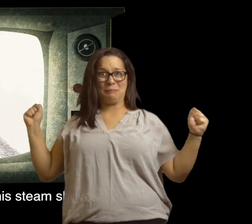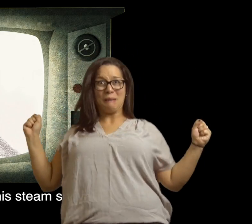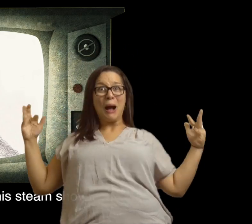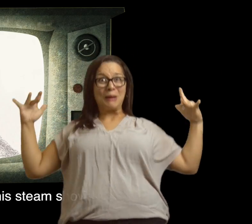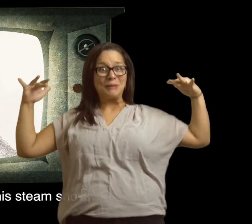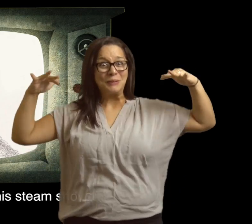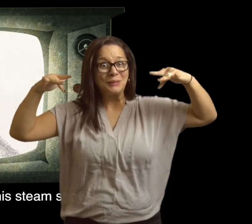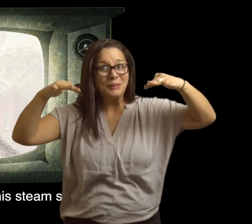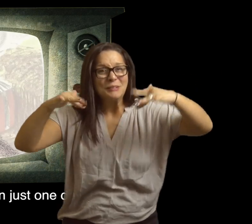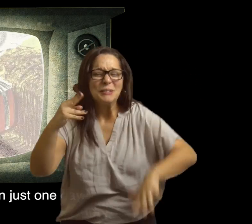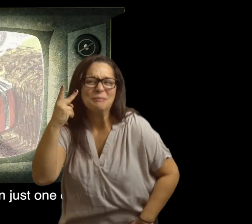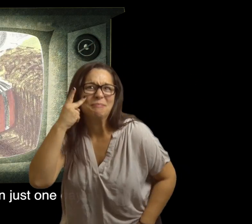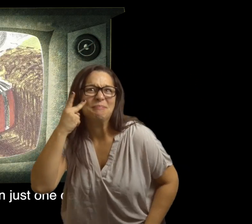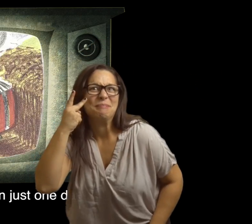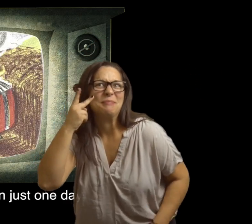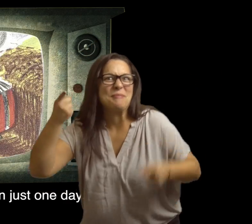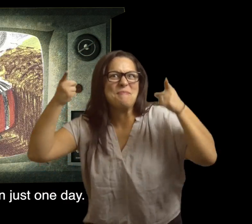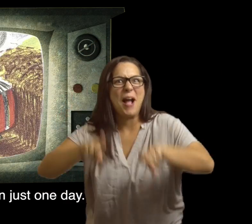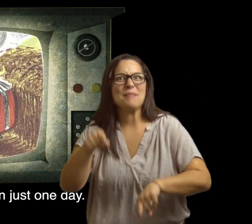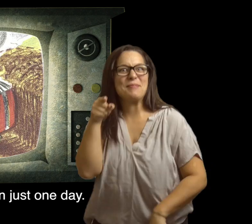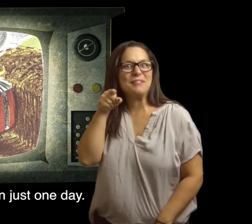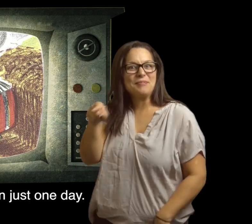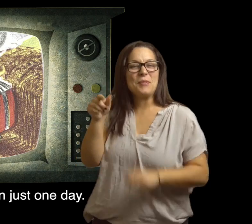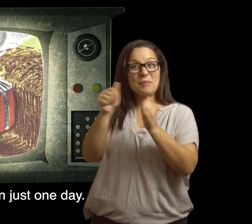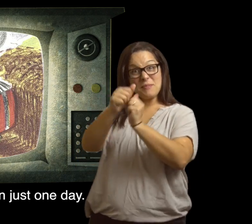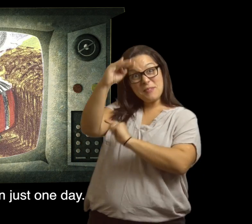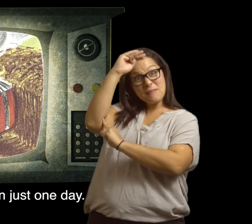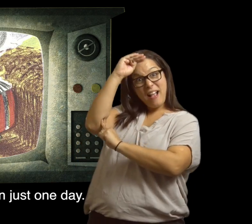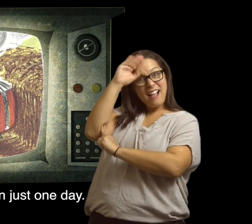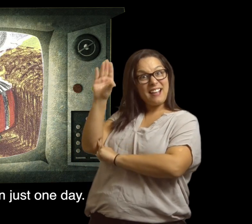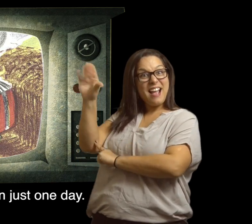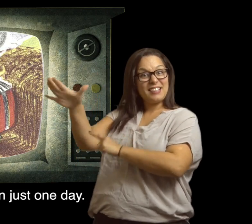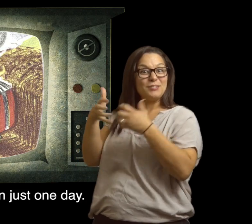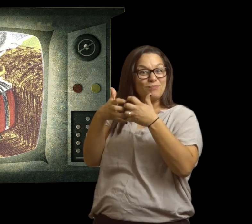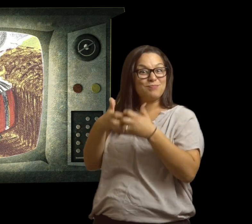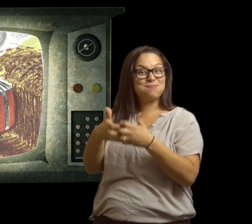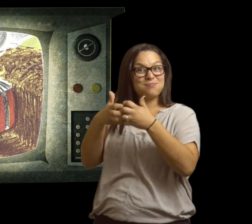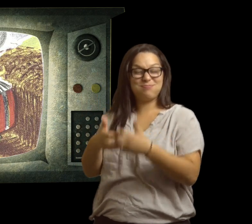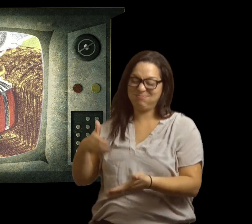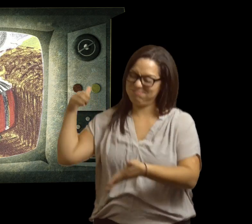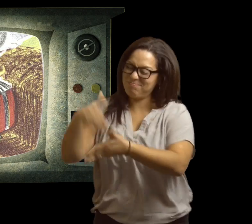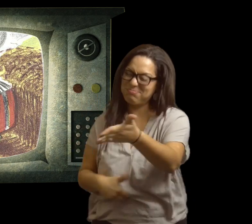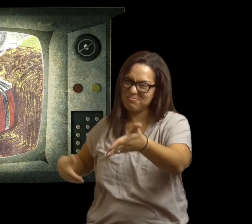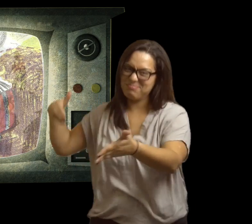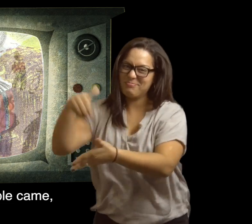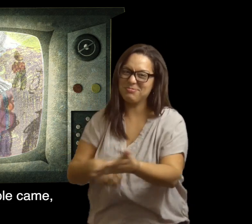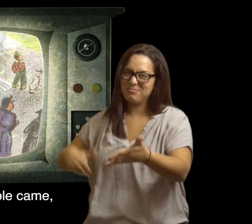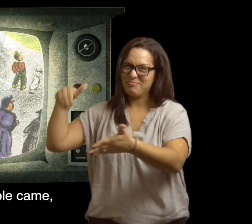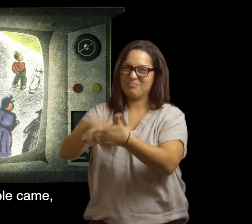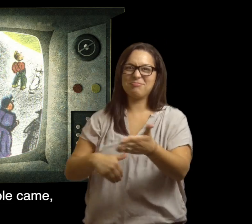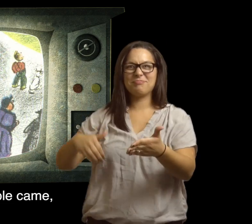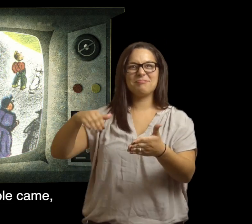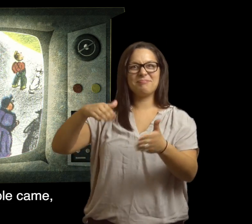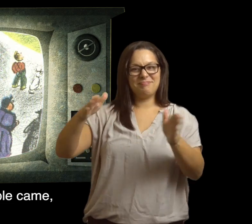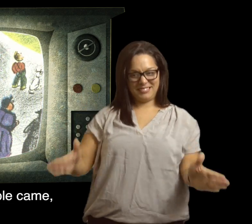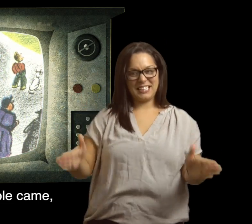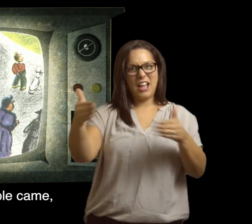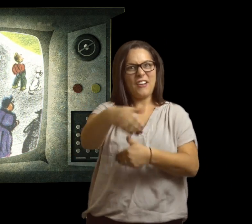his steam shovel could dig the cellar in just one day. The more people came,